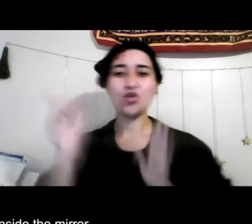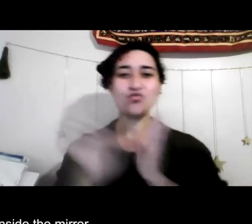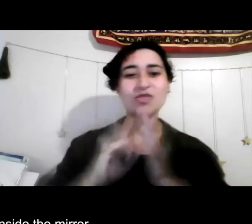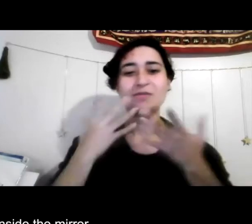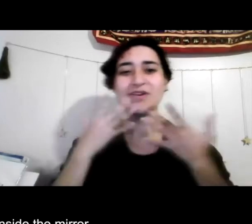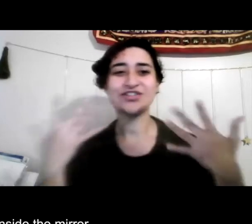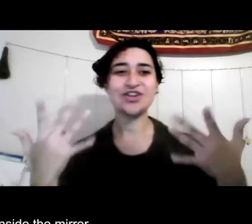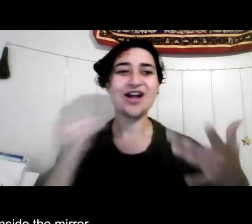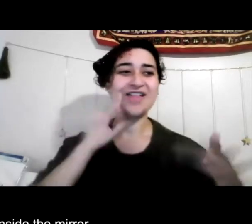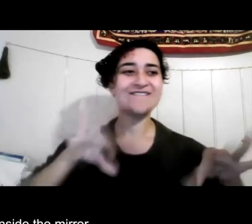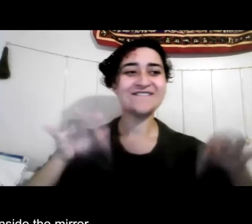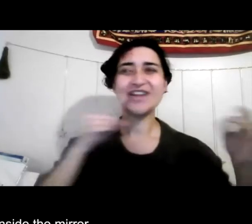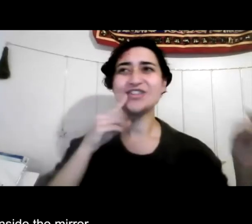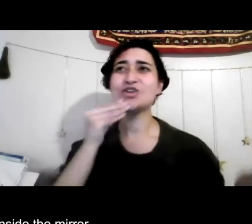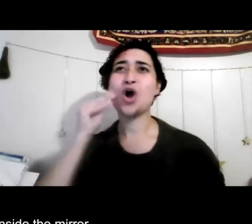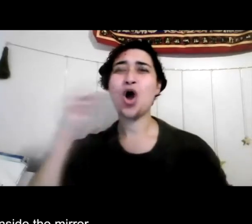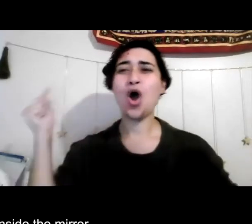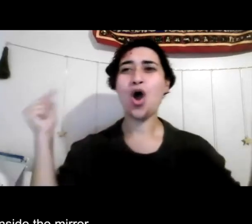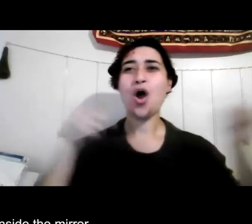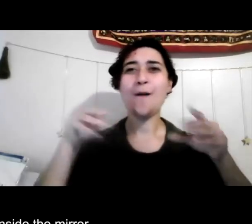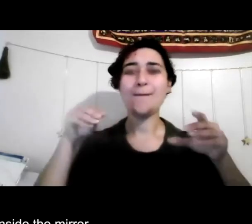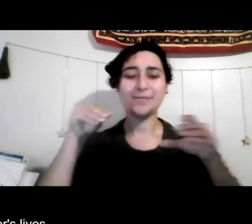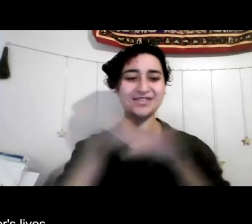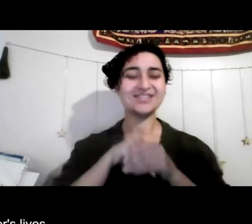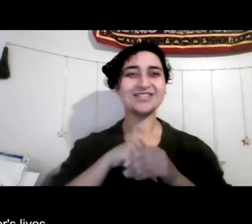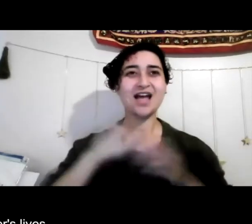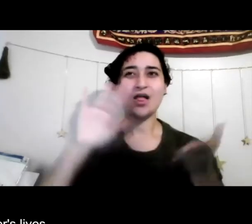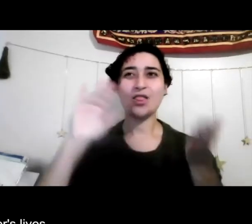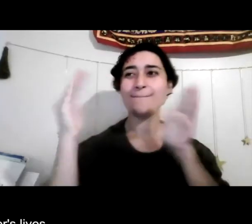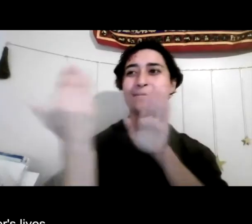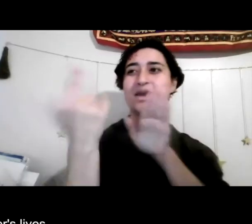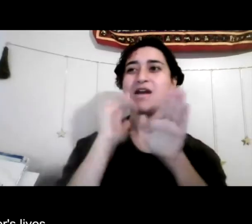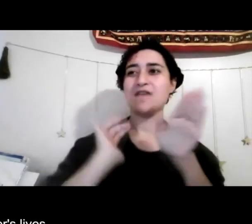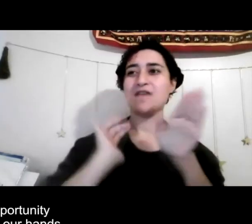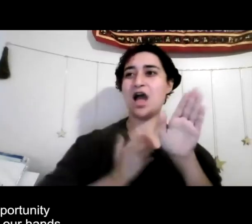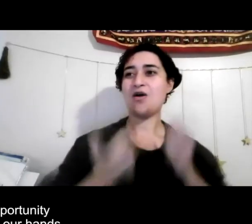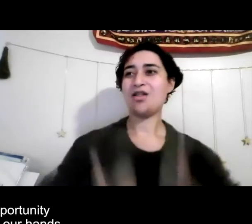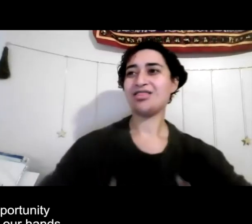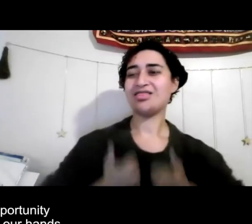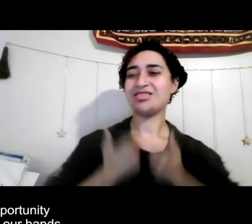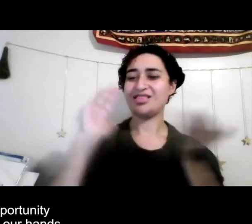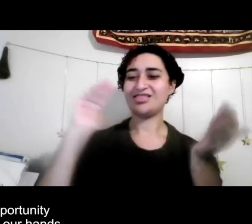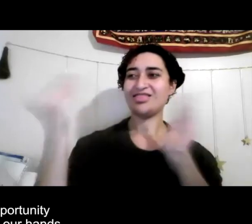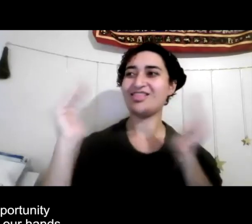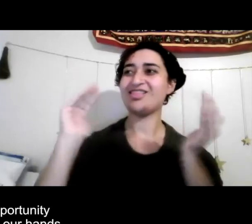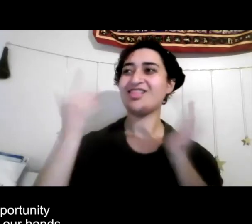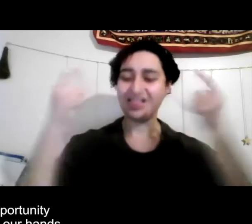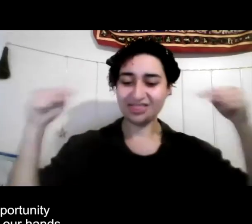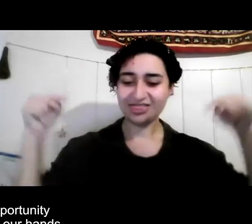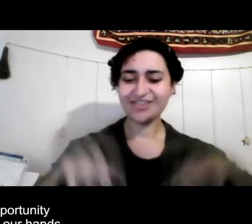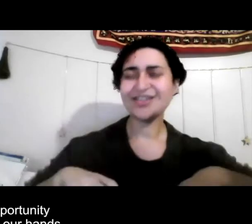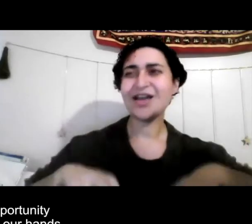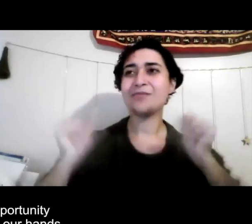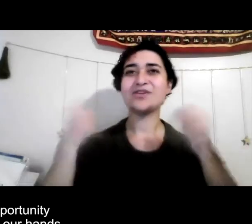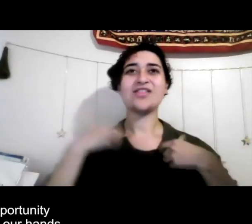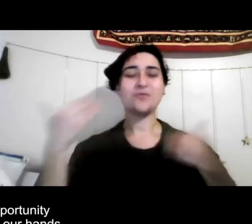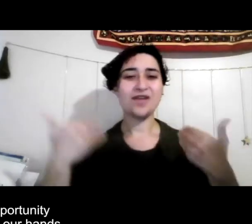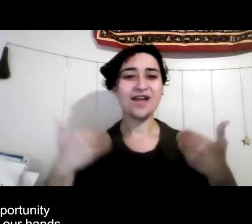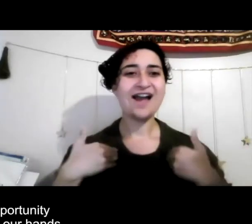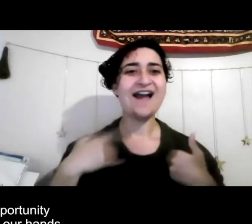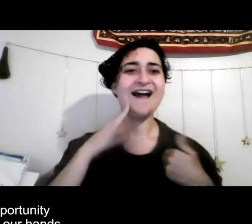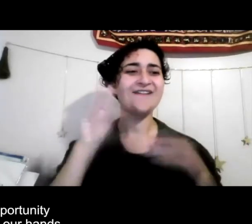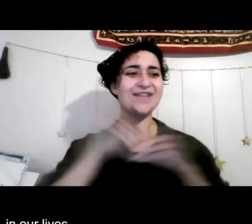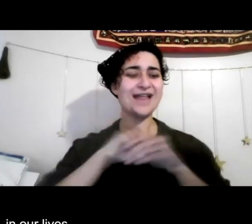us whole inside the mirror of one another's lives. This is the opportunity that we have in